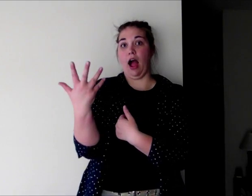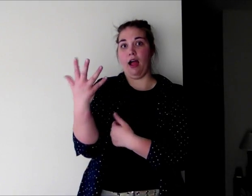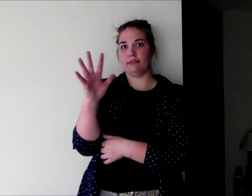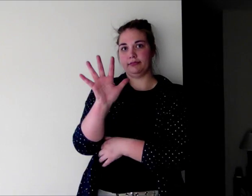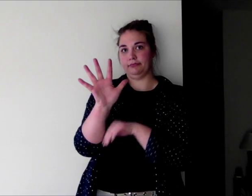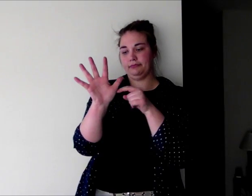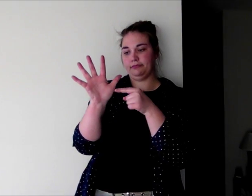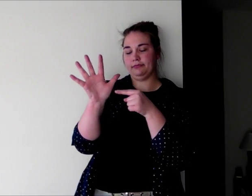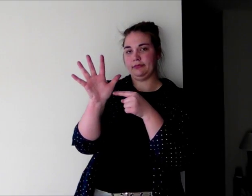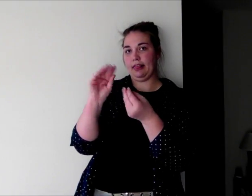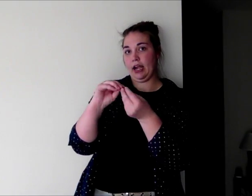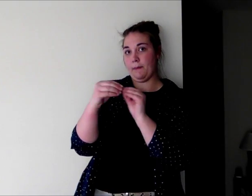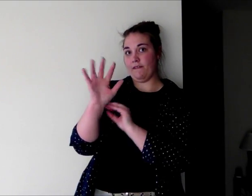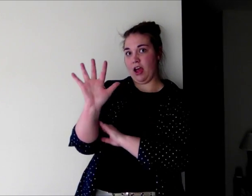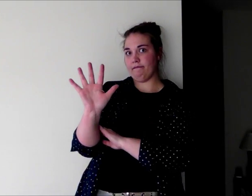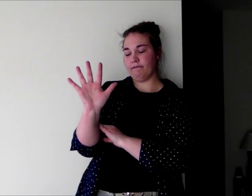So maybe you have the number 5,